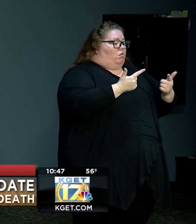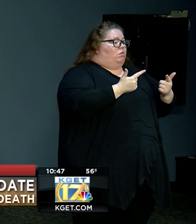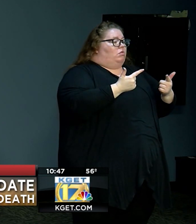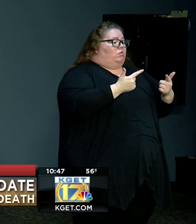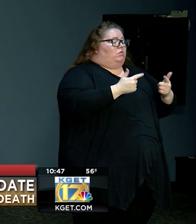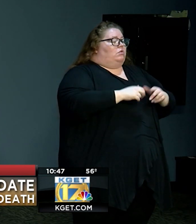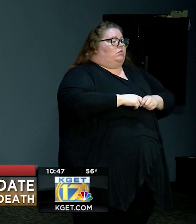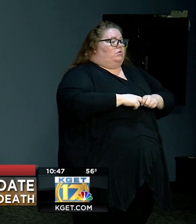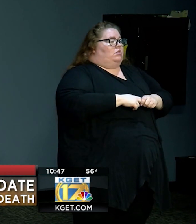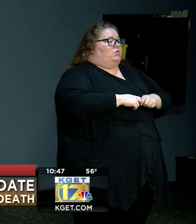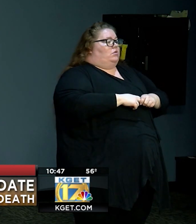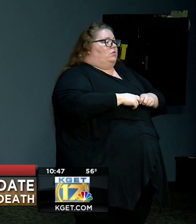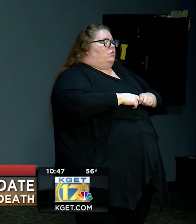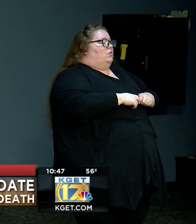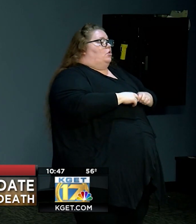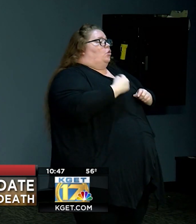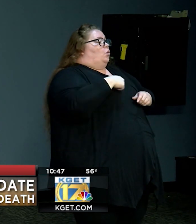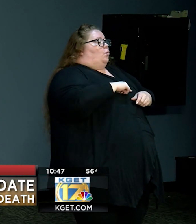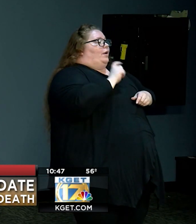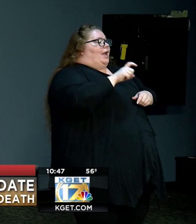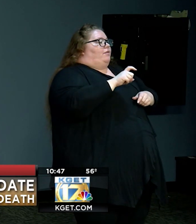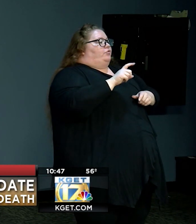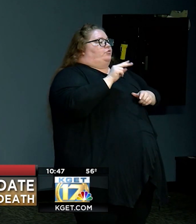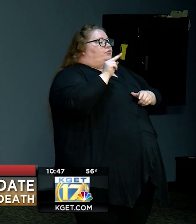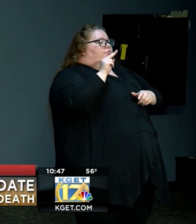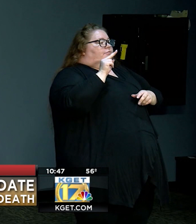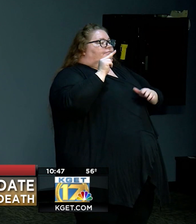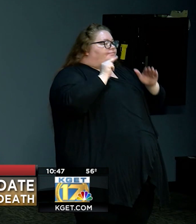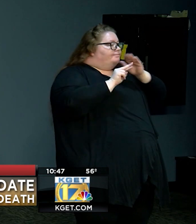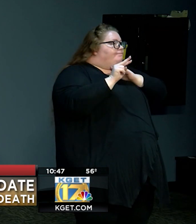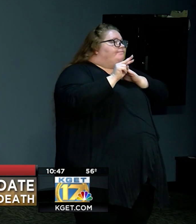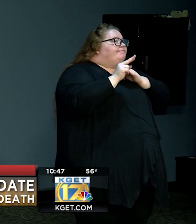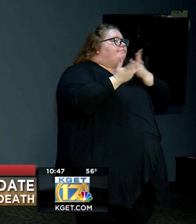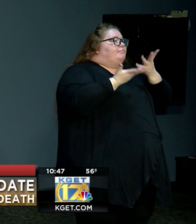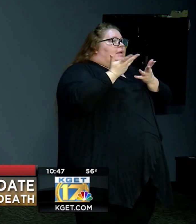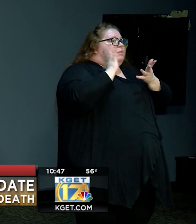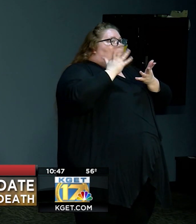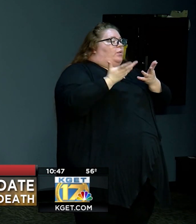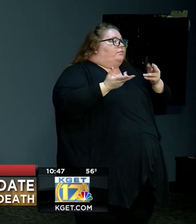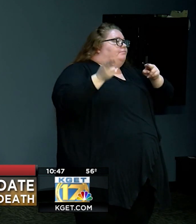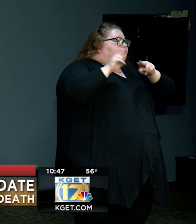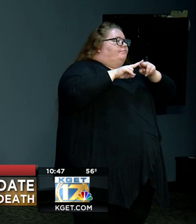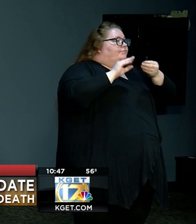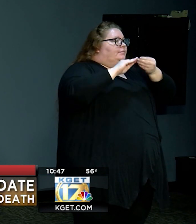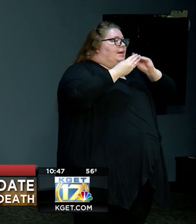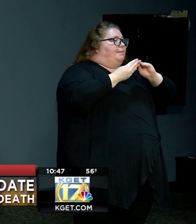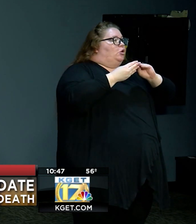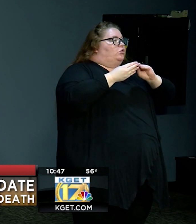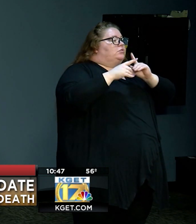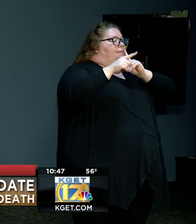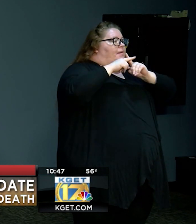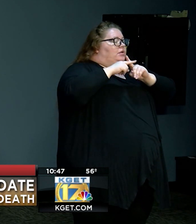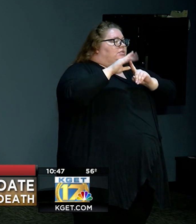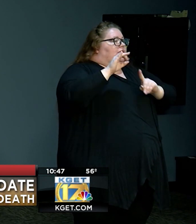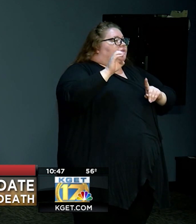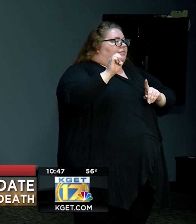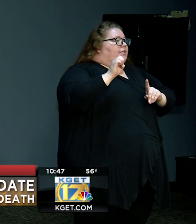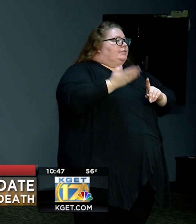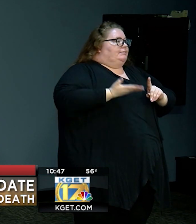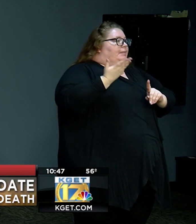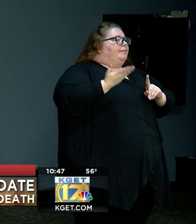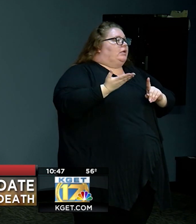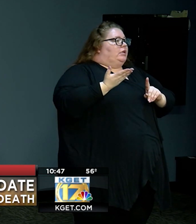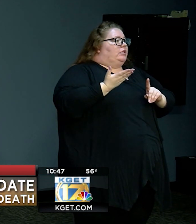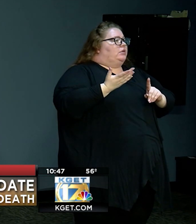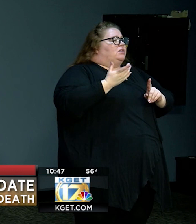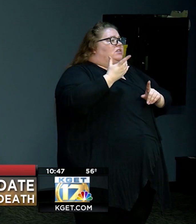in anticipation that we may see increasing numbers of cases and unfortunately those that might